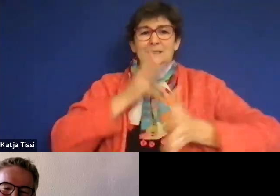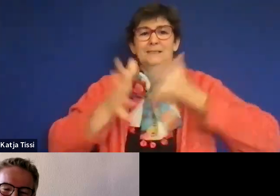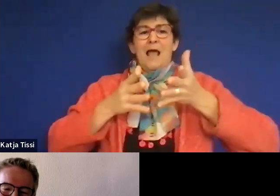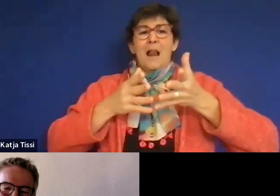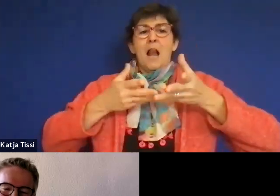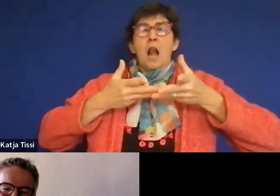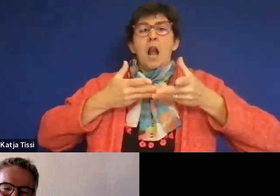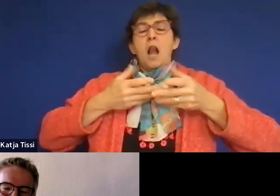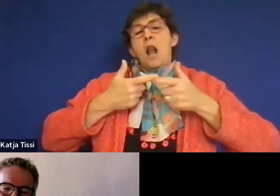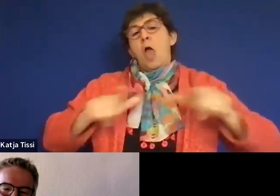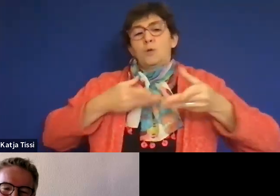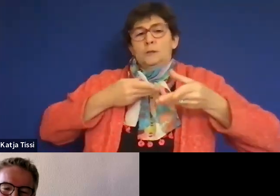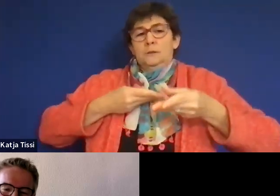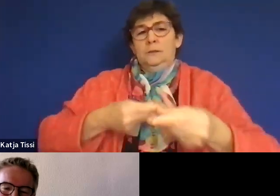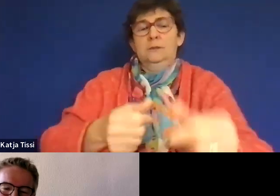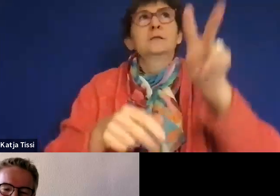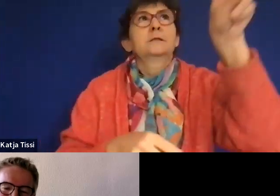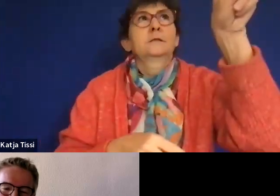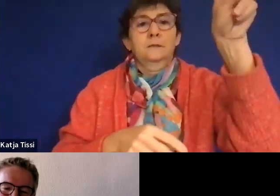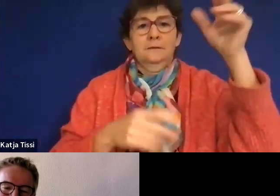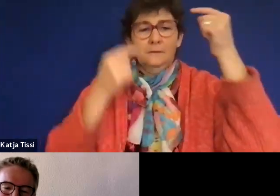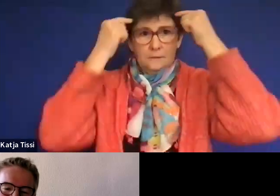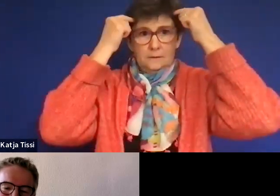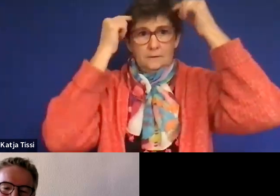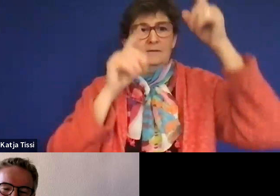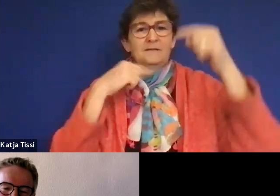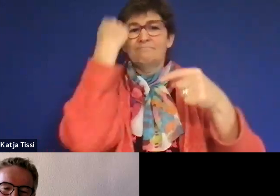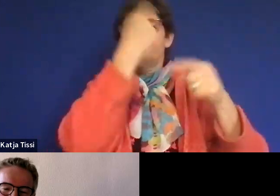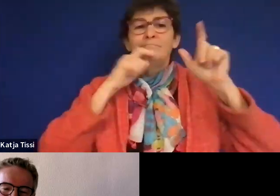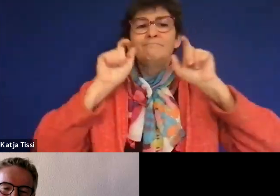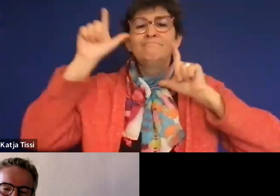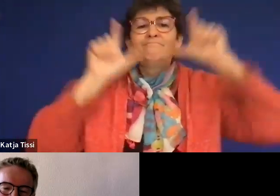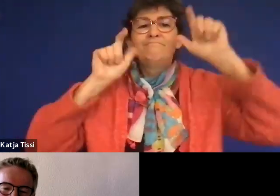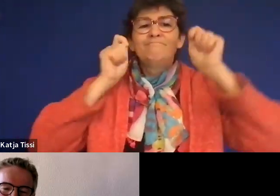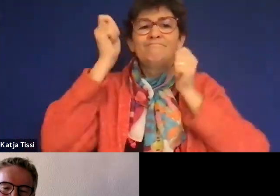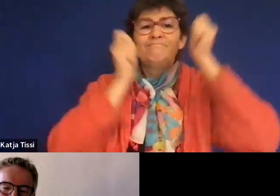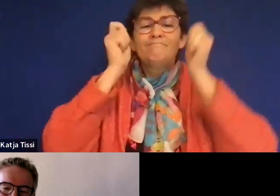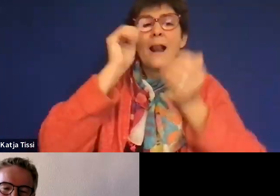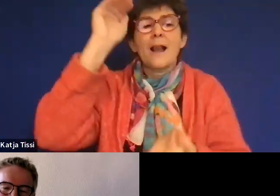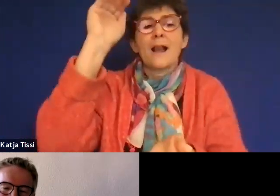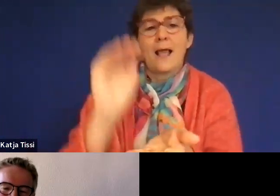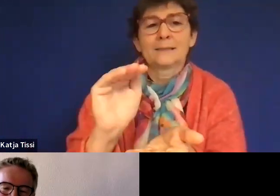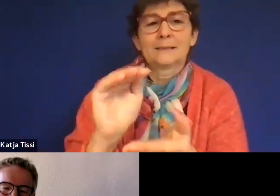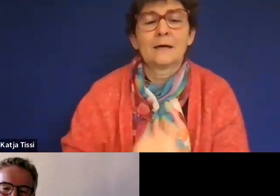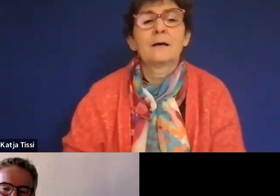we could see that influenced that influenced the